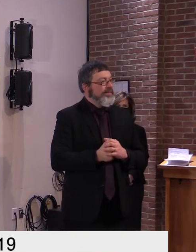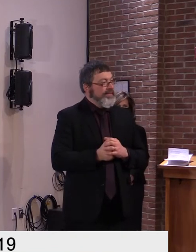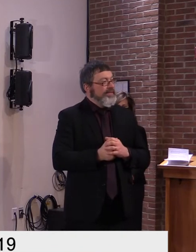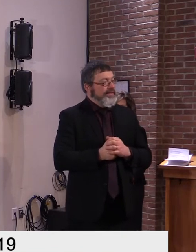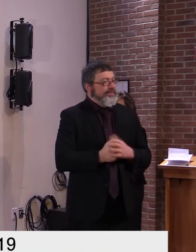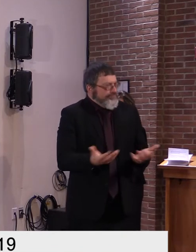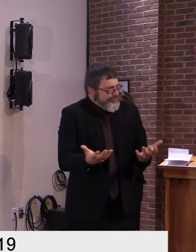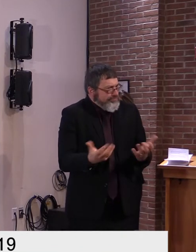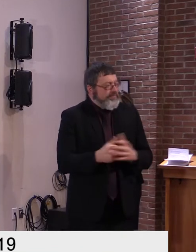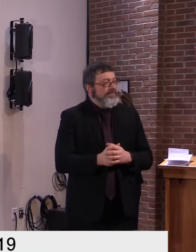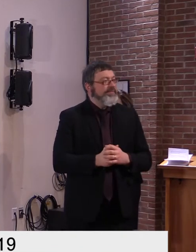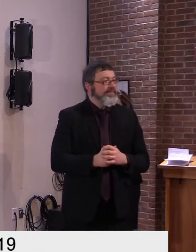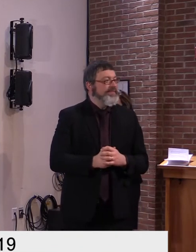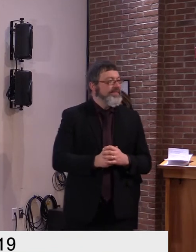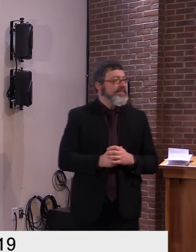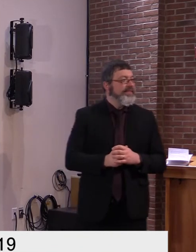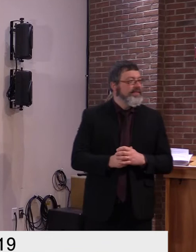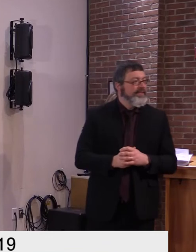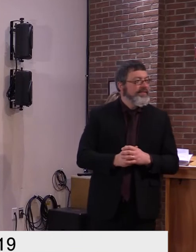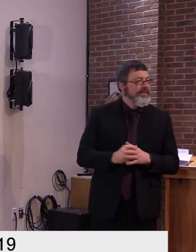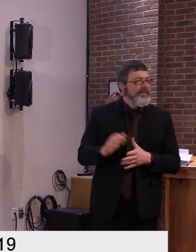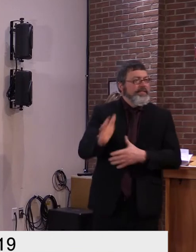So the fact that we aren't getting